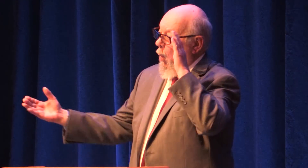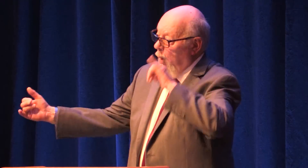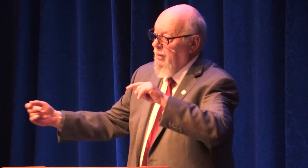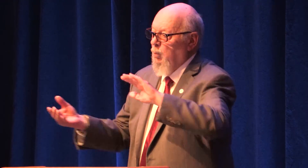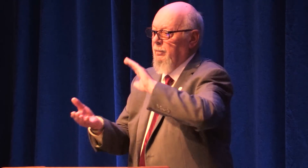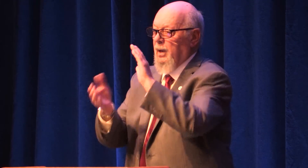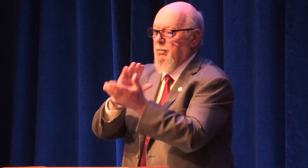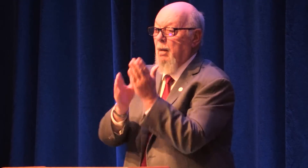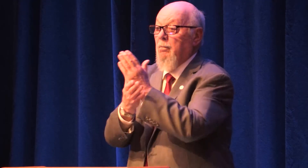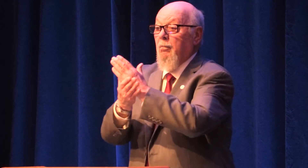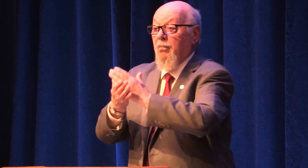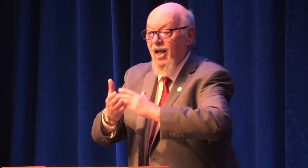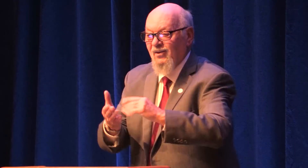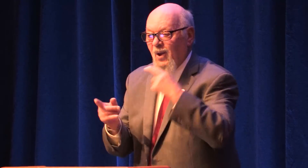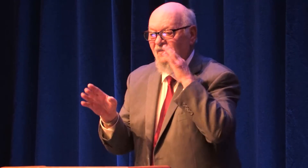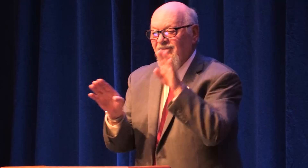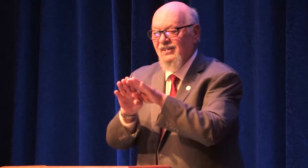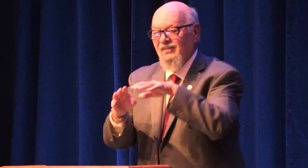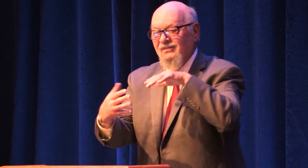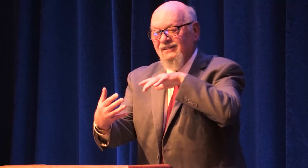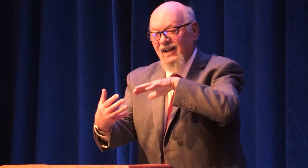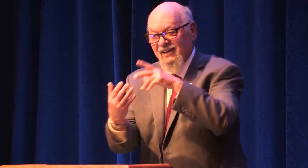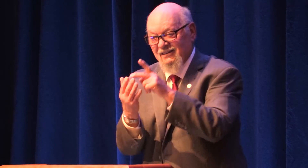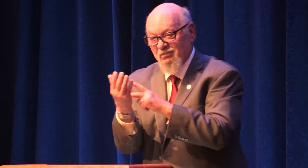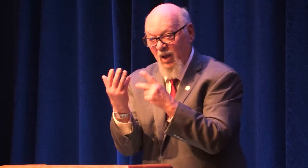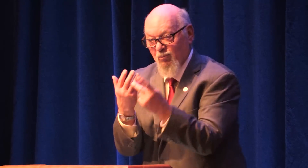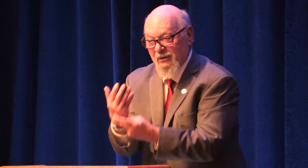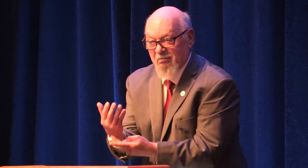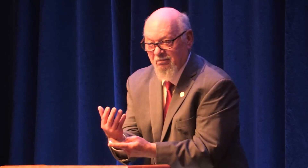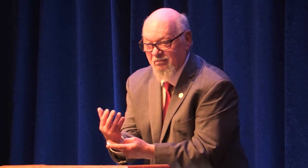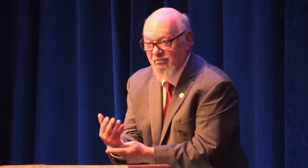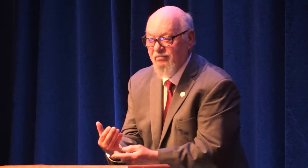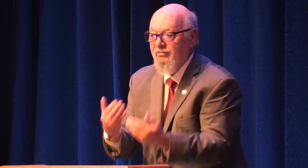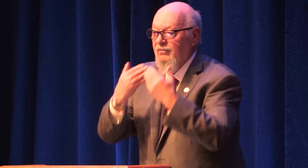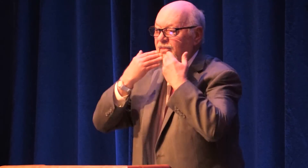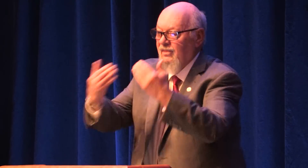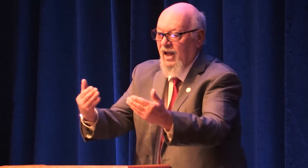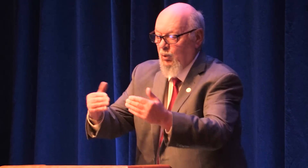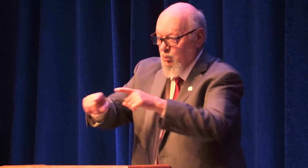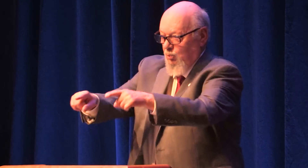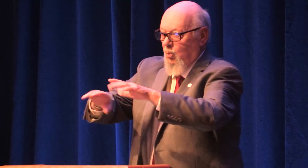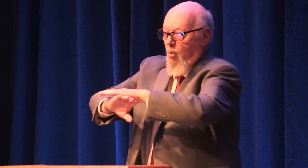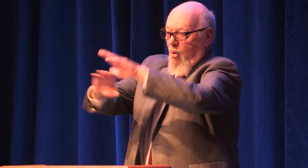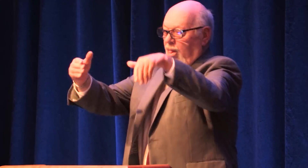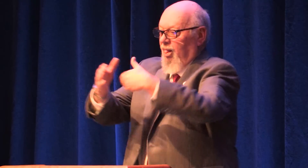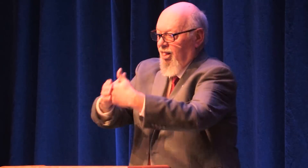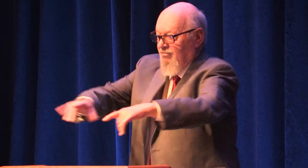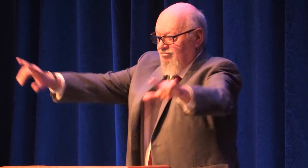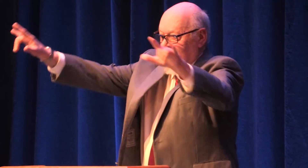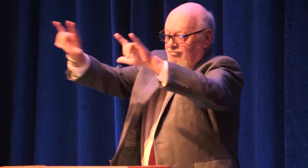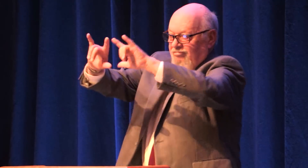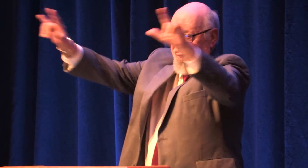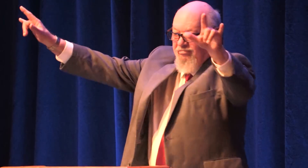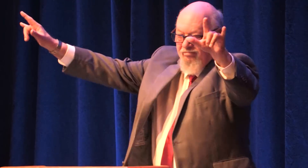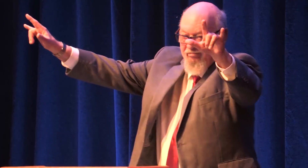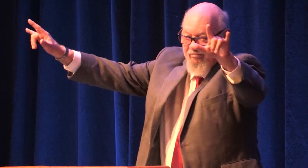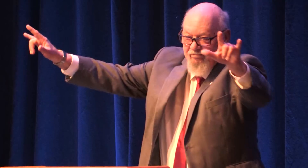domain this evening. And we're hoping that it will become part of the Deaf Studies programs where they talk to the students about this. So thank you all for making this